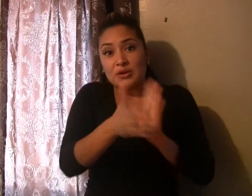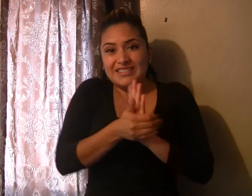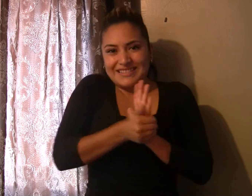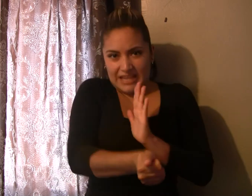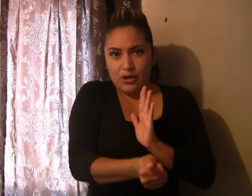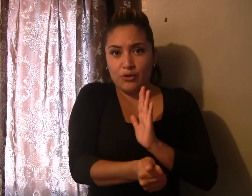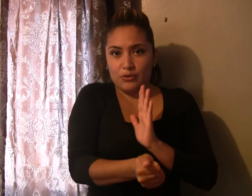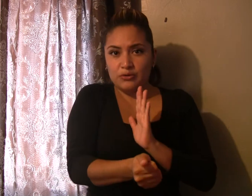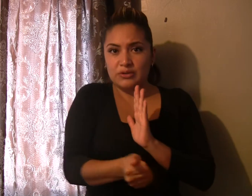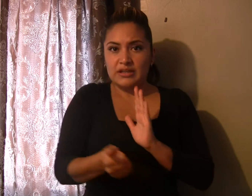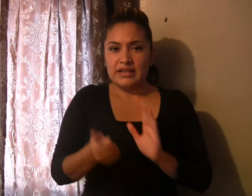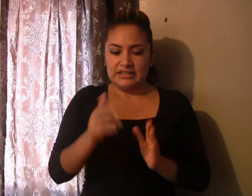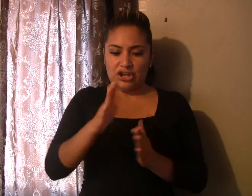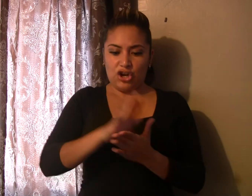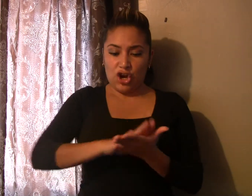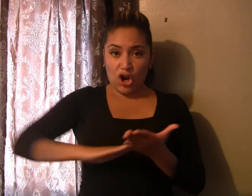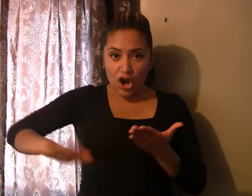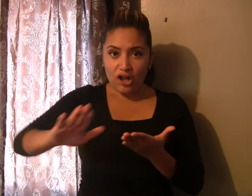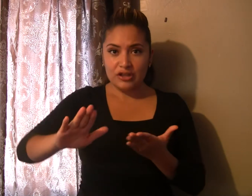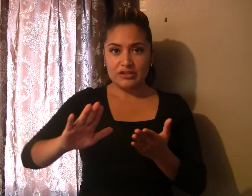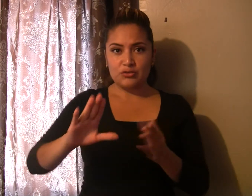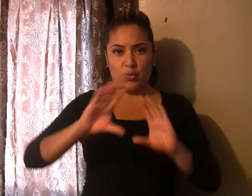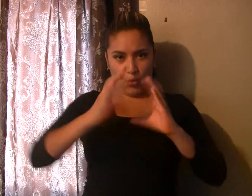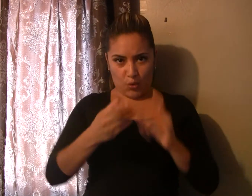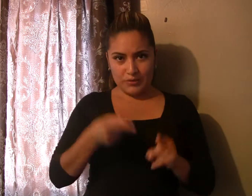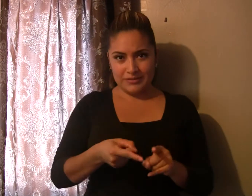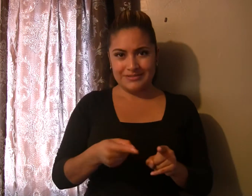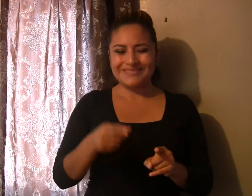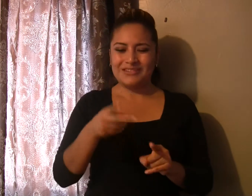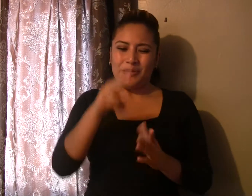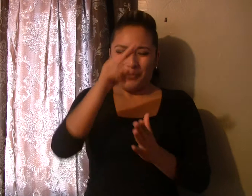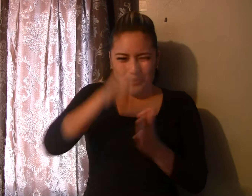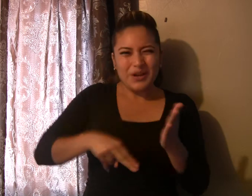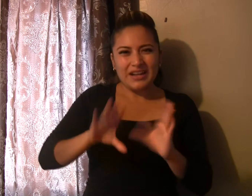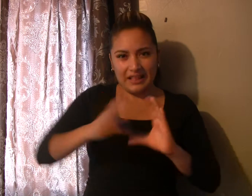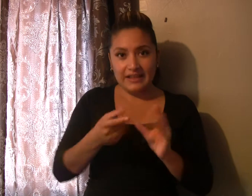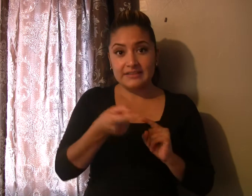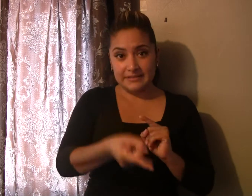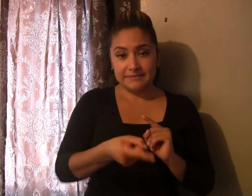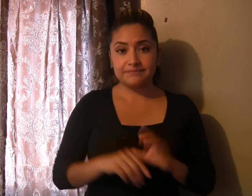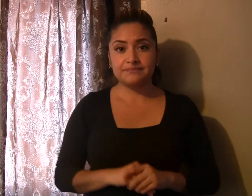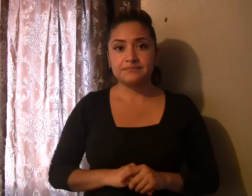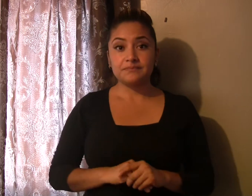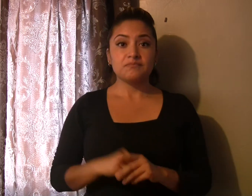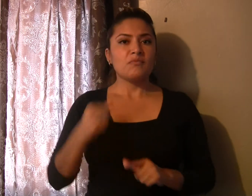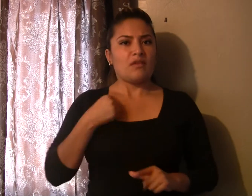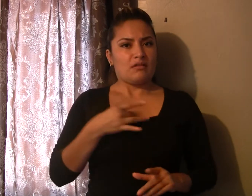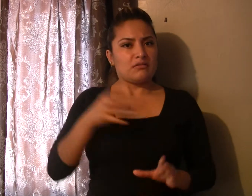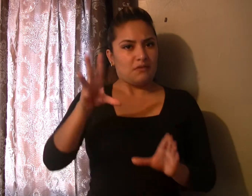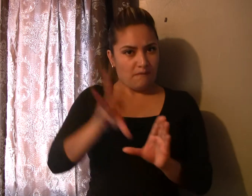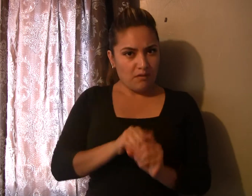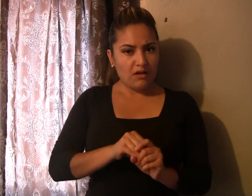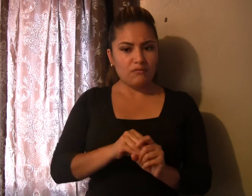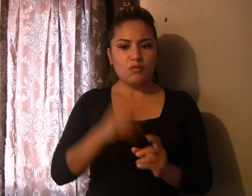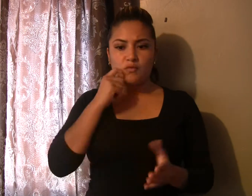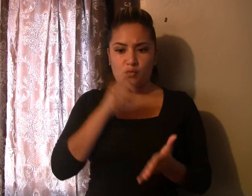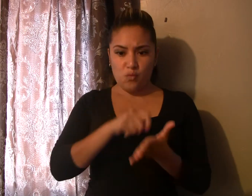reading comprehension class, theoretically. Now, I do like to integrate some writing assignments, and so I do